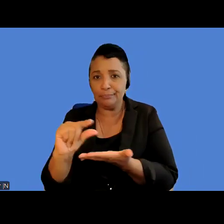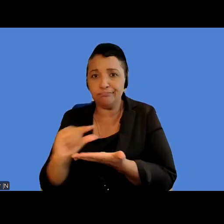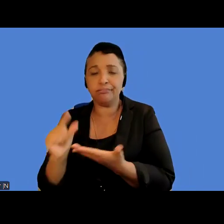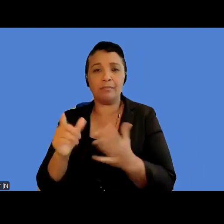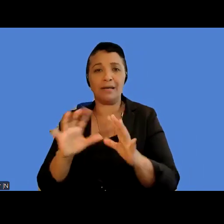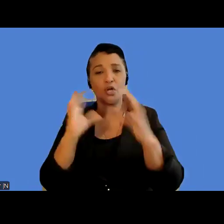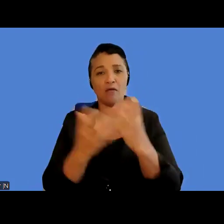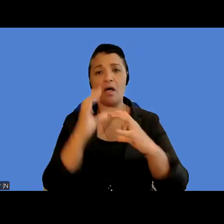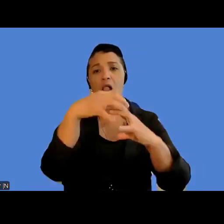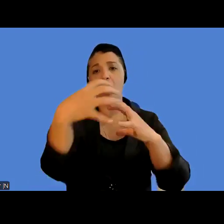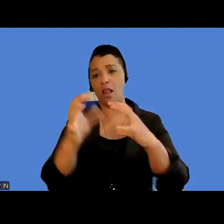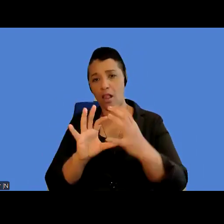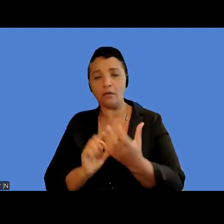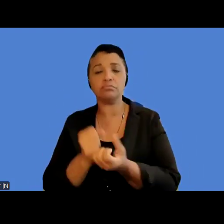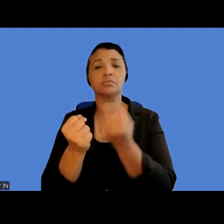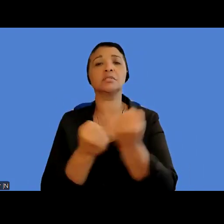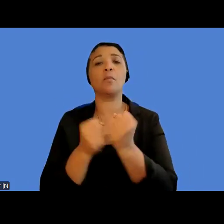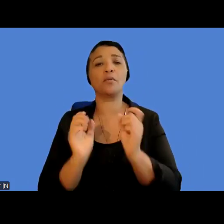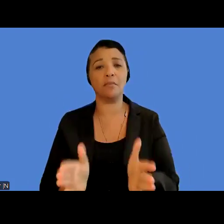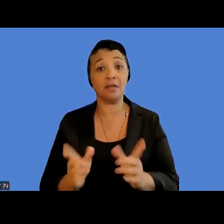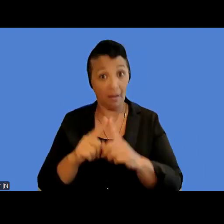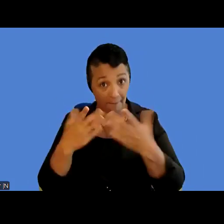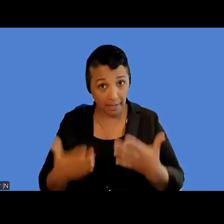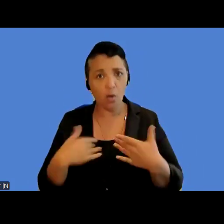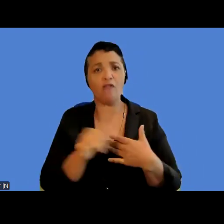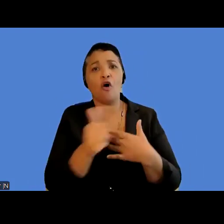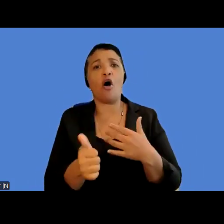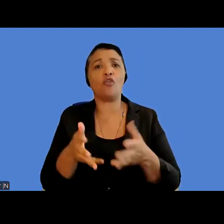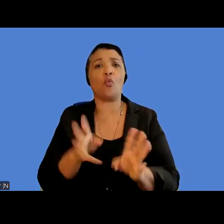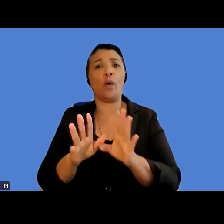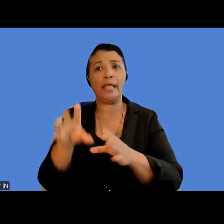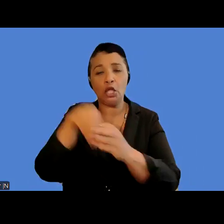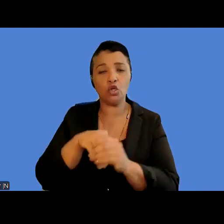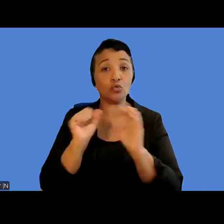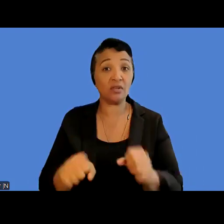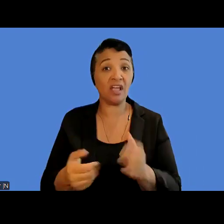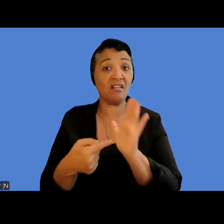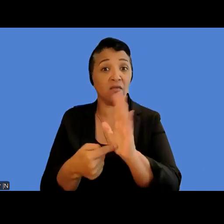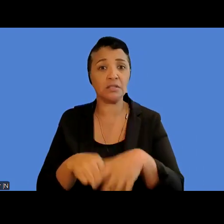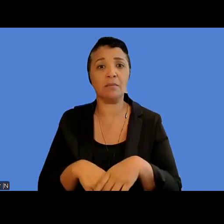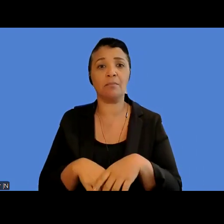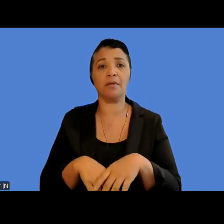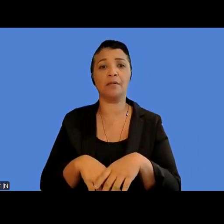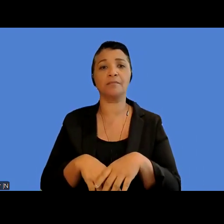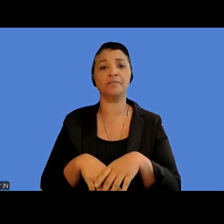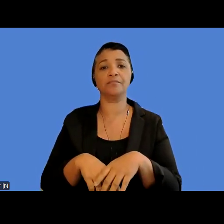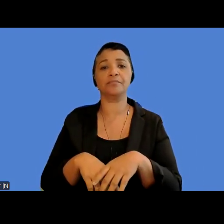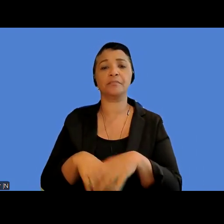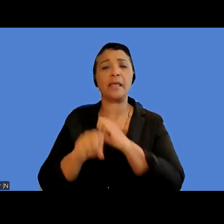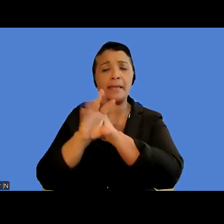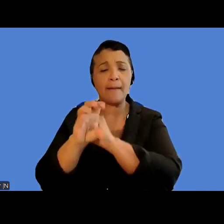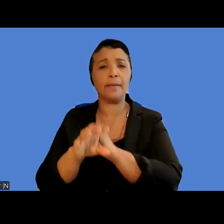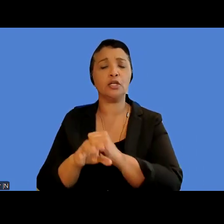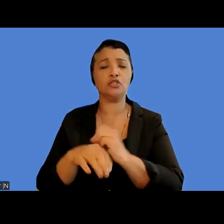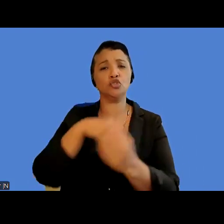think now there are other ways also to participate in these spaces. Maybe sometimes there are campaigns in social